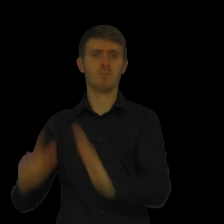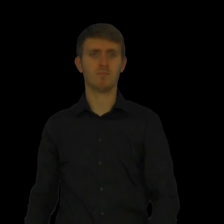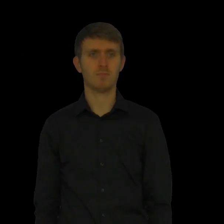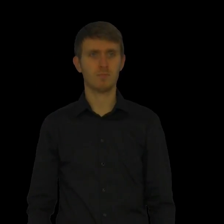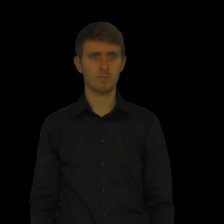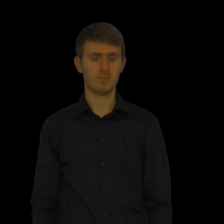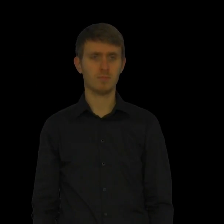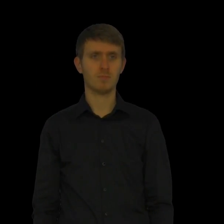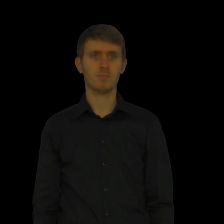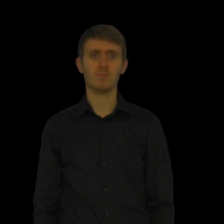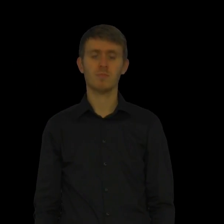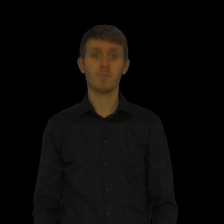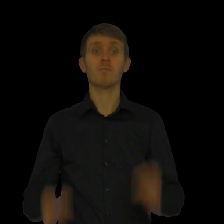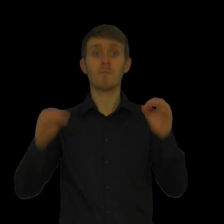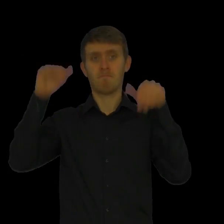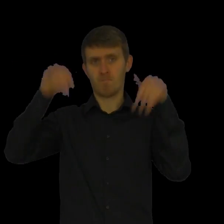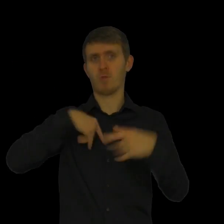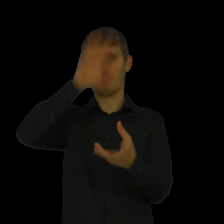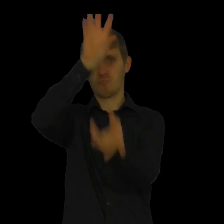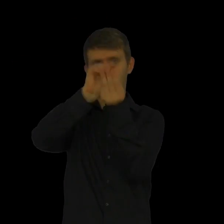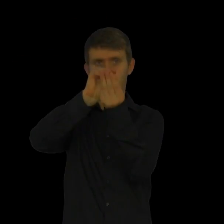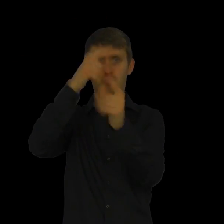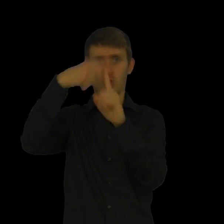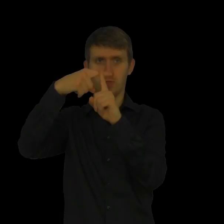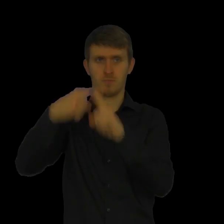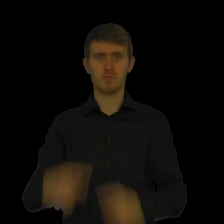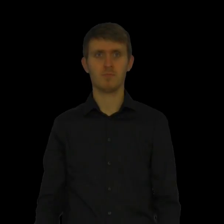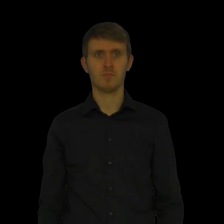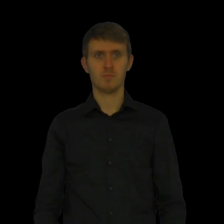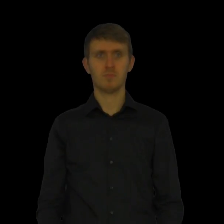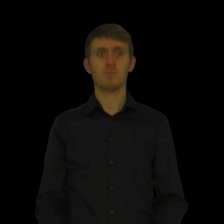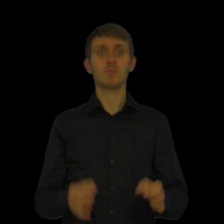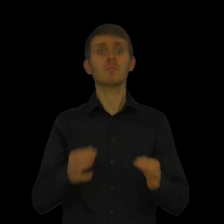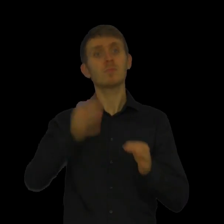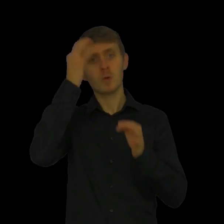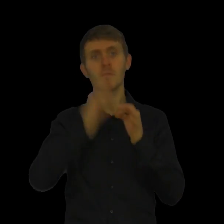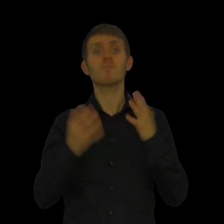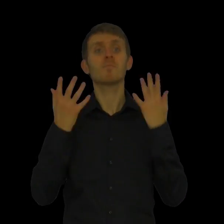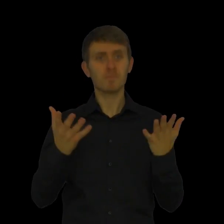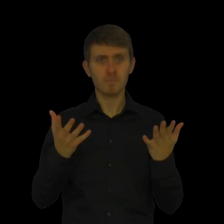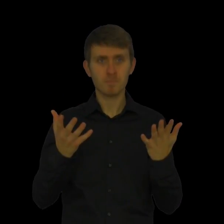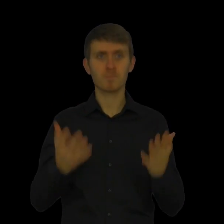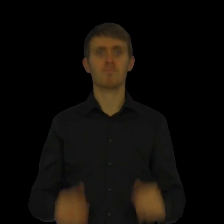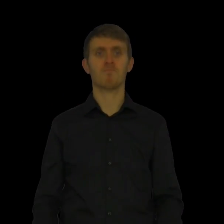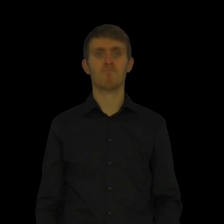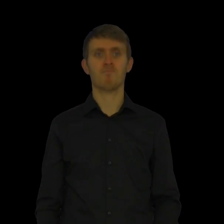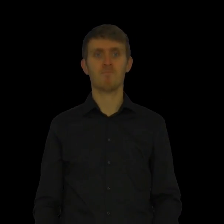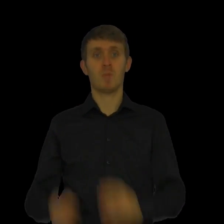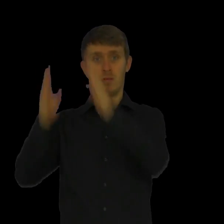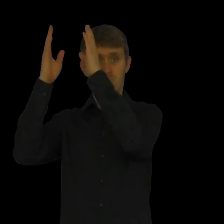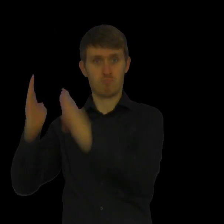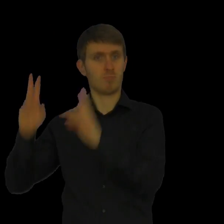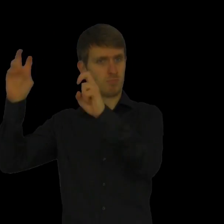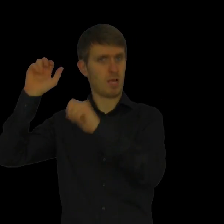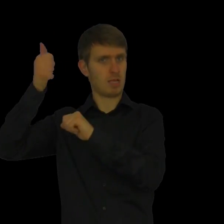three tens plus nine tens so what's that going to get us one plus three plus